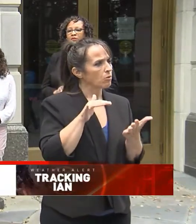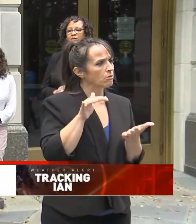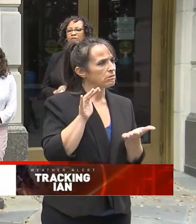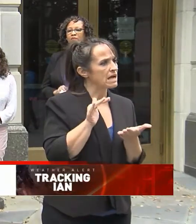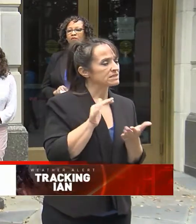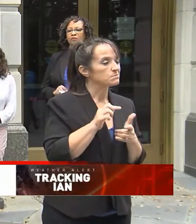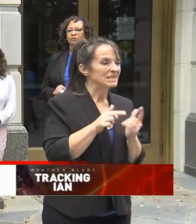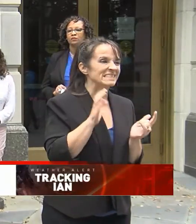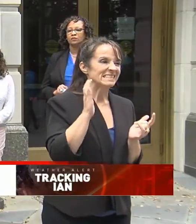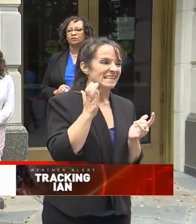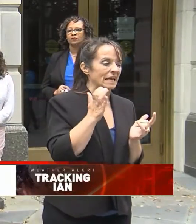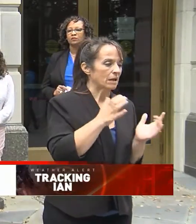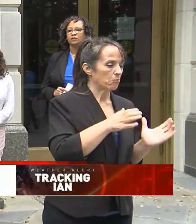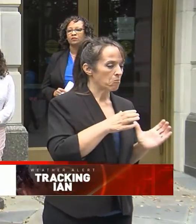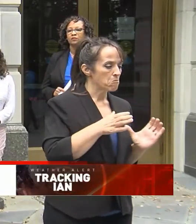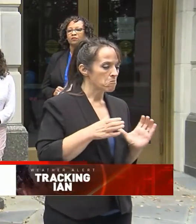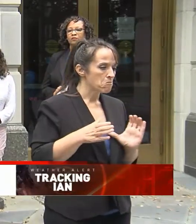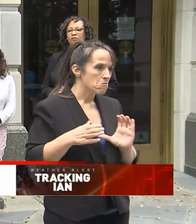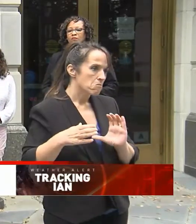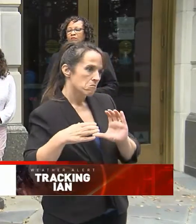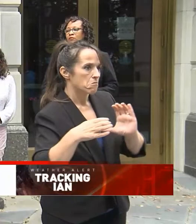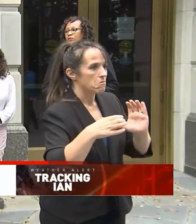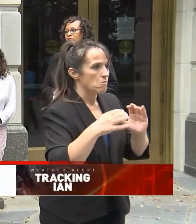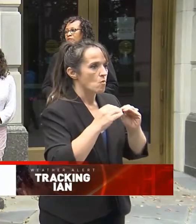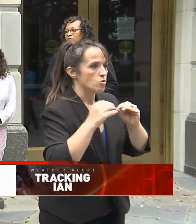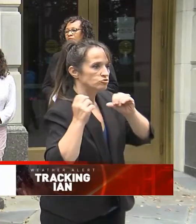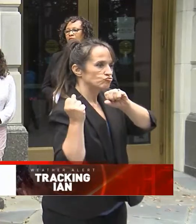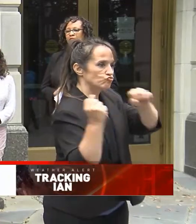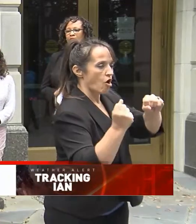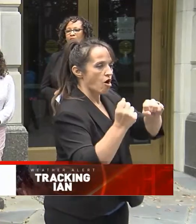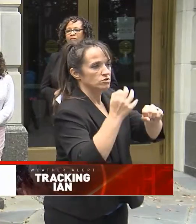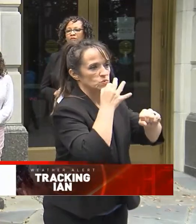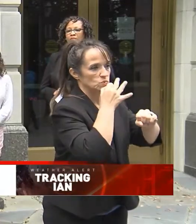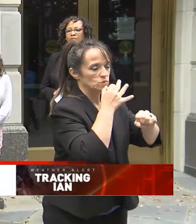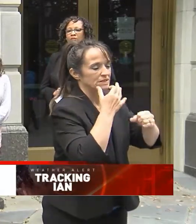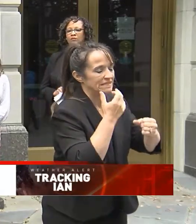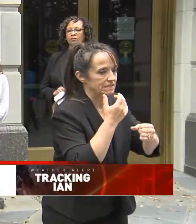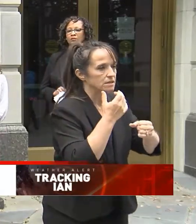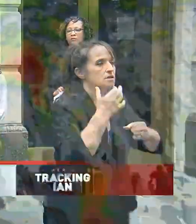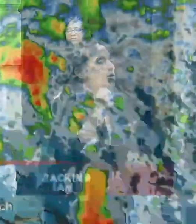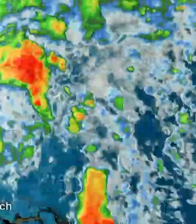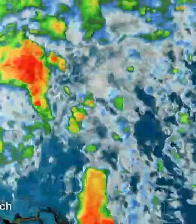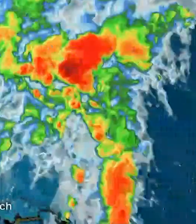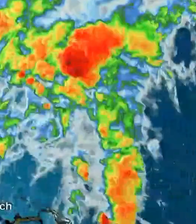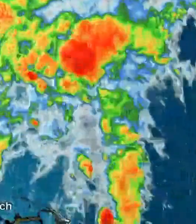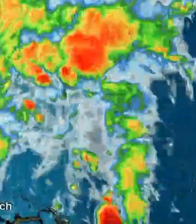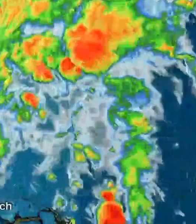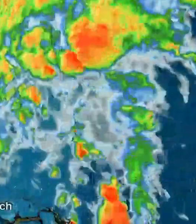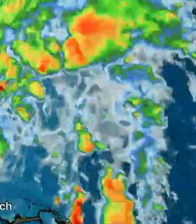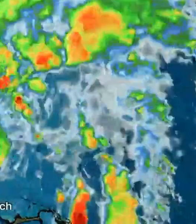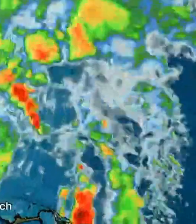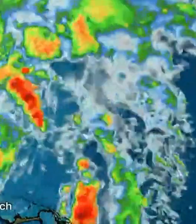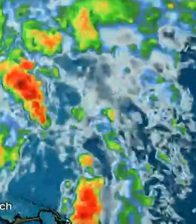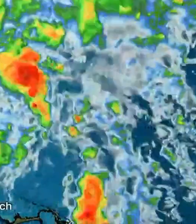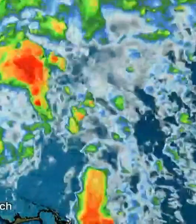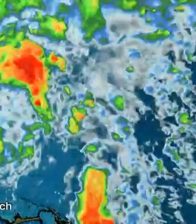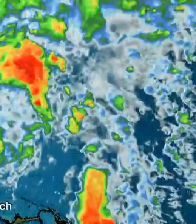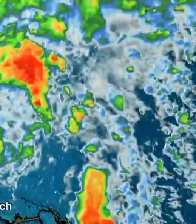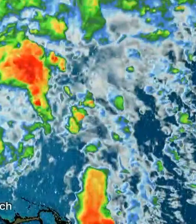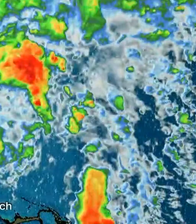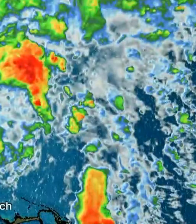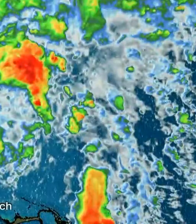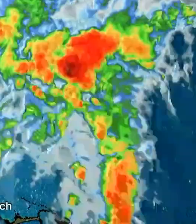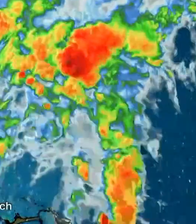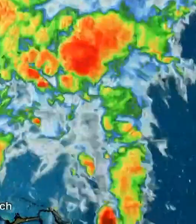turning in our direction, and we want to make sure that everybody stays home and stays out of the flood, stays off the roads, stays away from